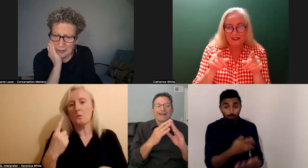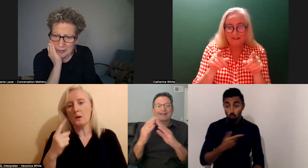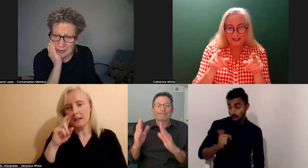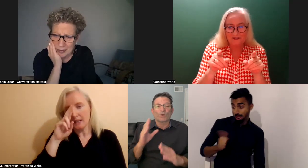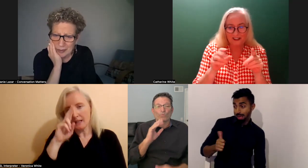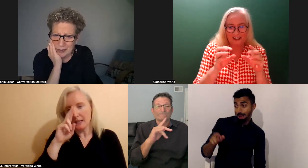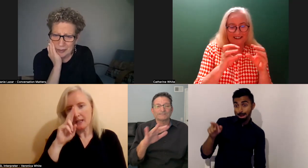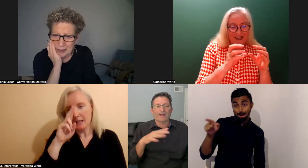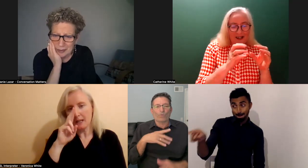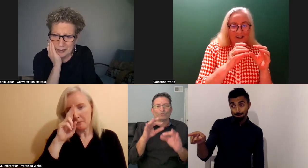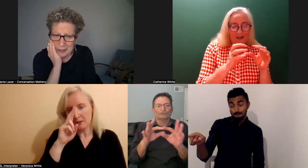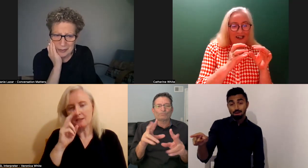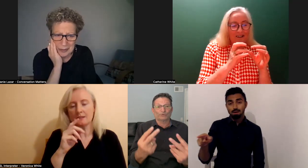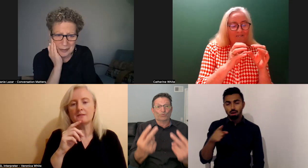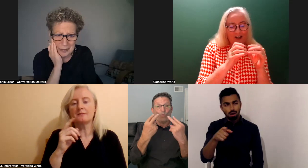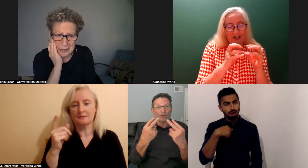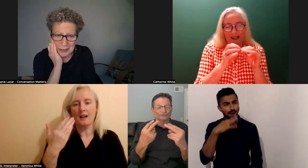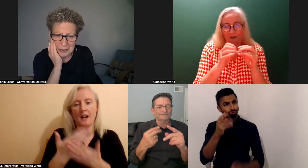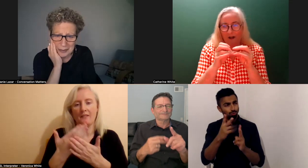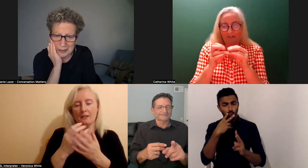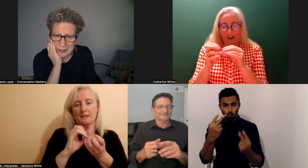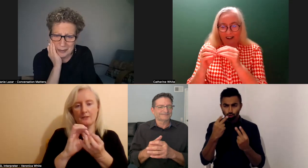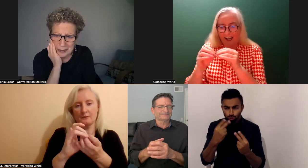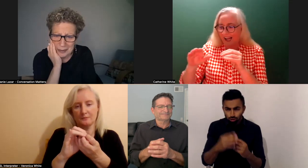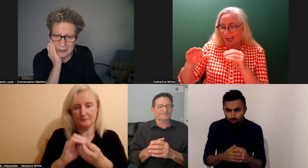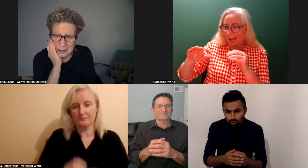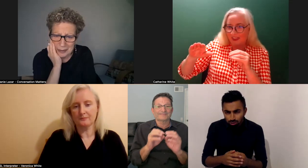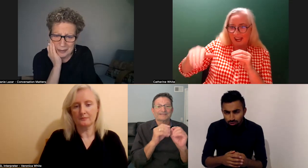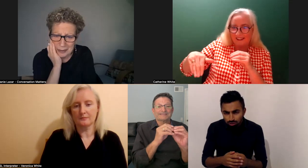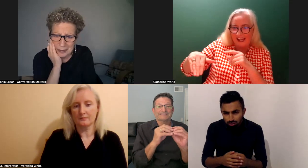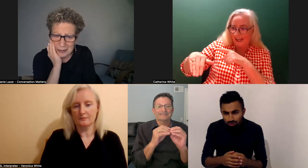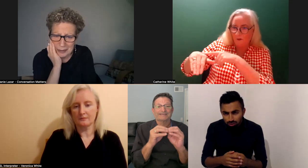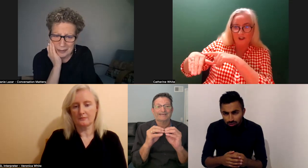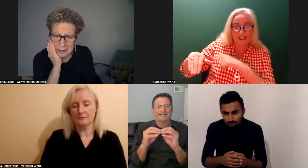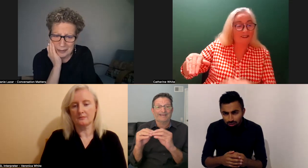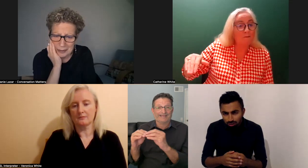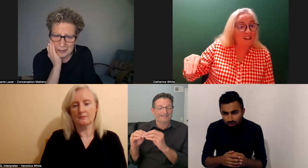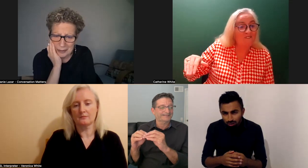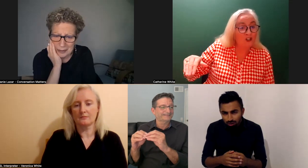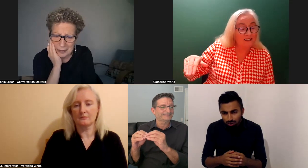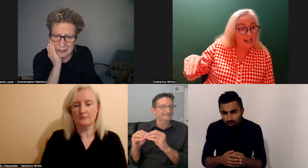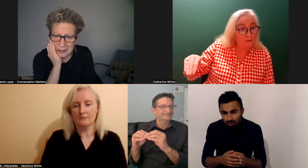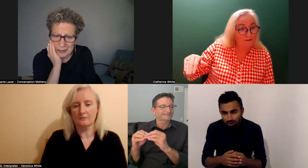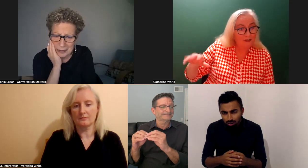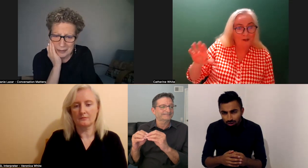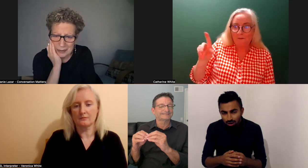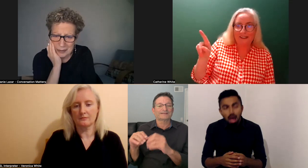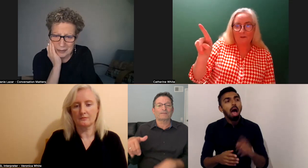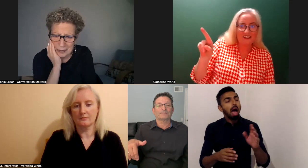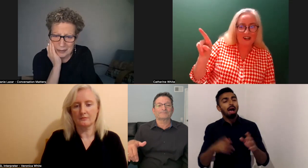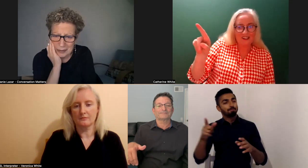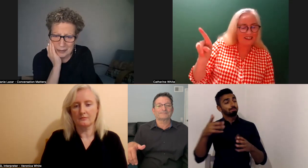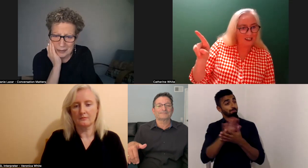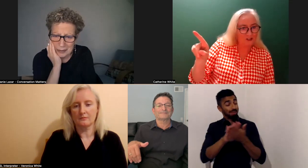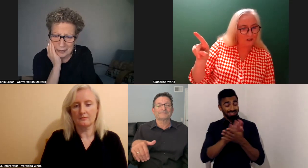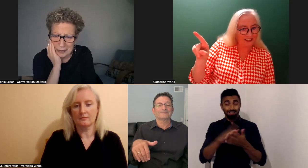two interpreters to watch this. So finger spell, whatever. And then the hand would go down. That meant full stop. But that